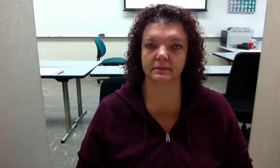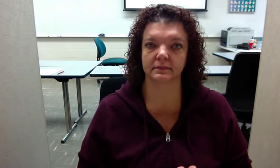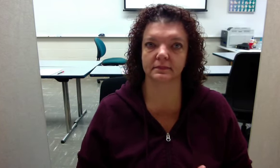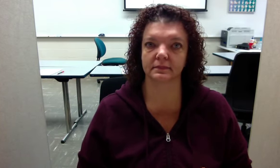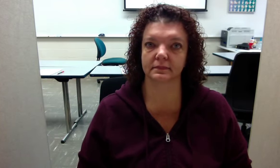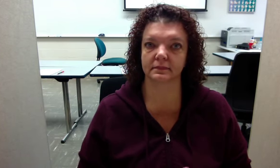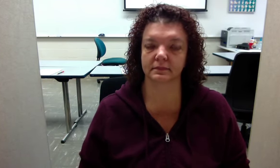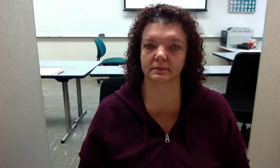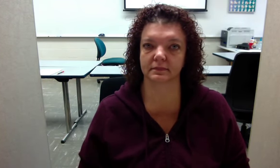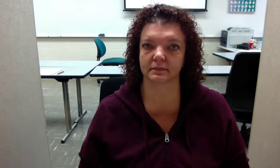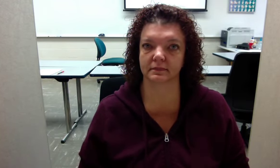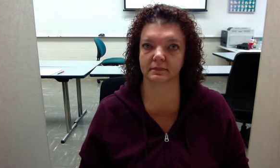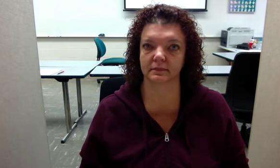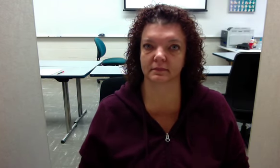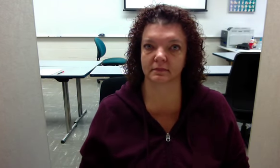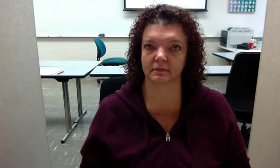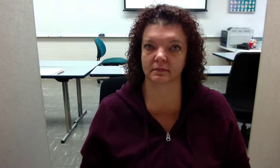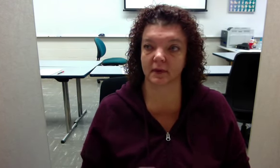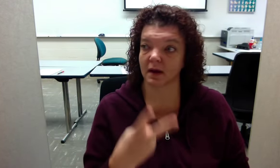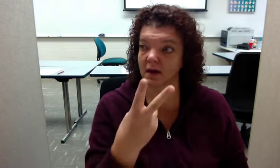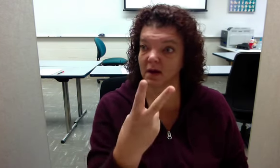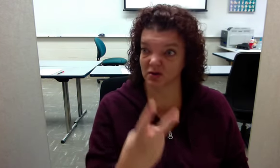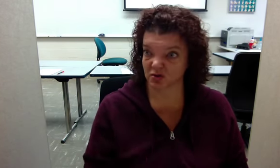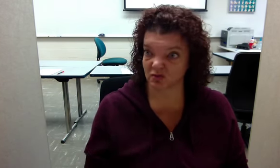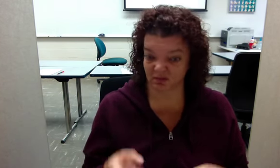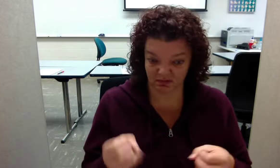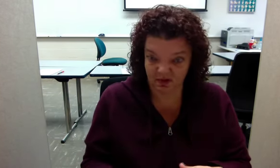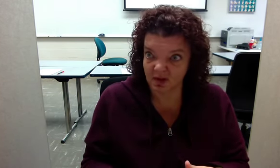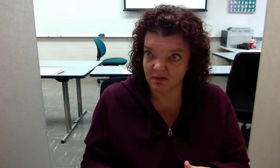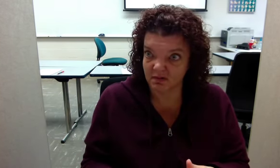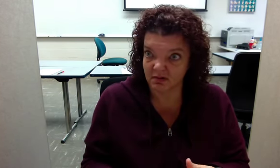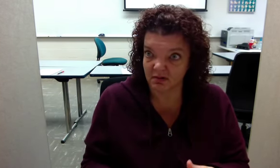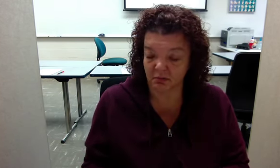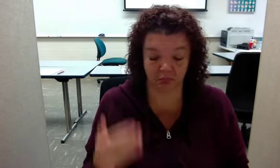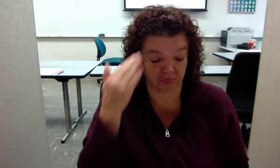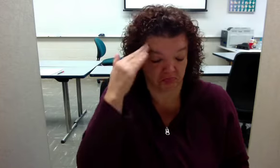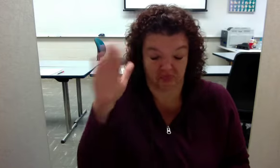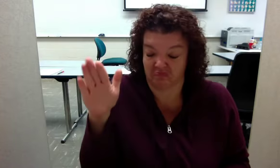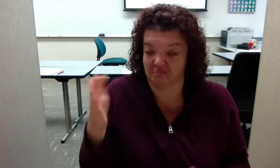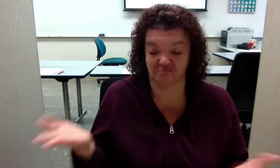The 2/5 that are remaining, they didn't know. They were undecided.